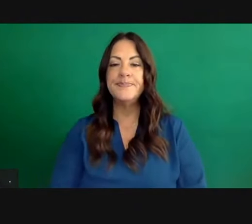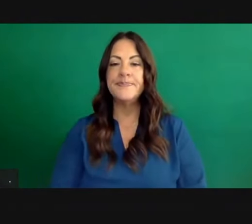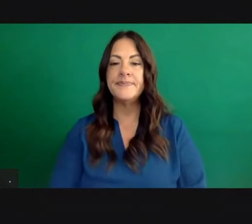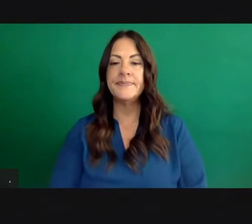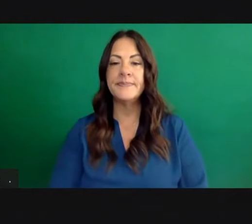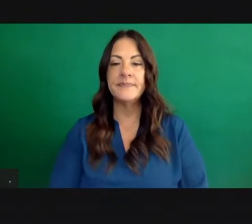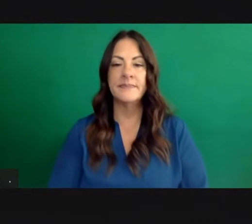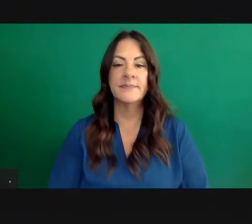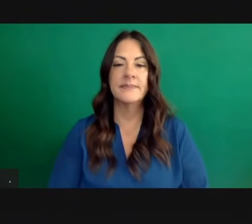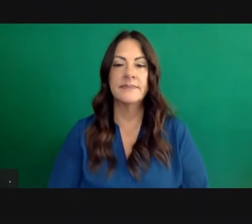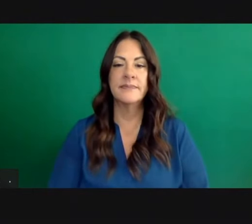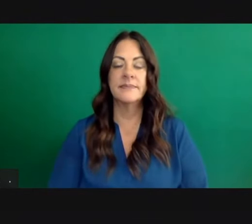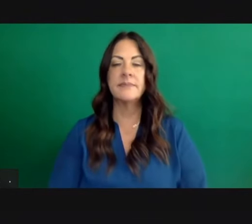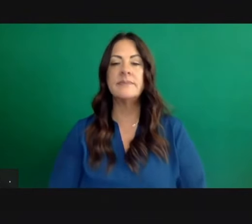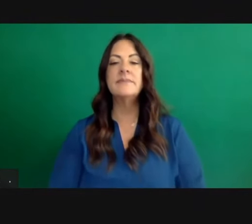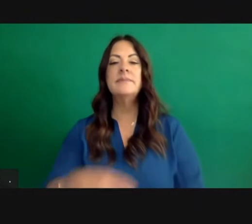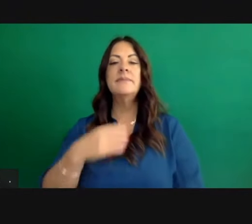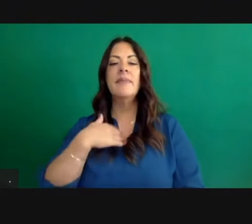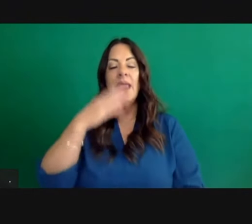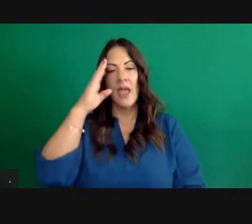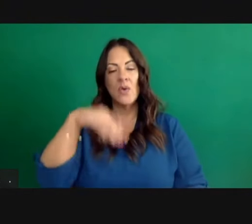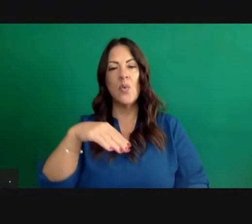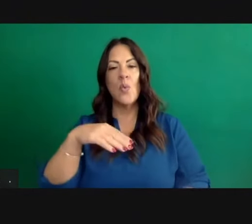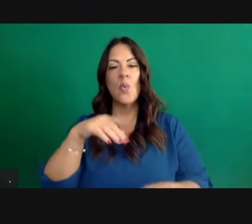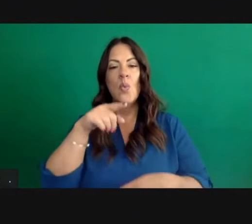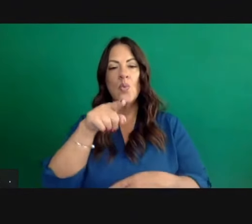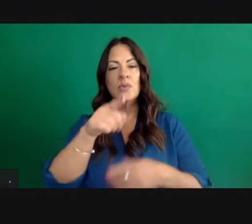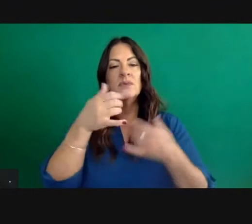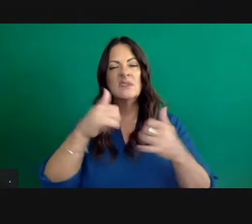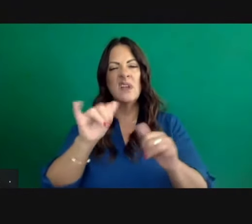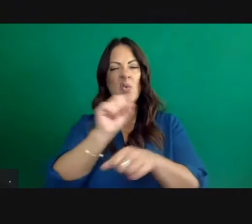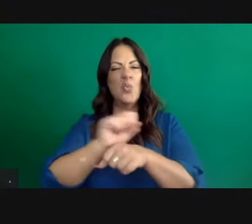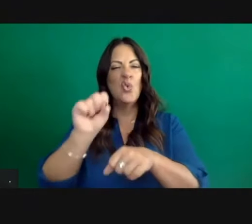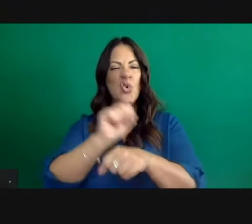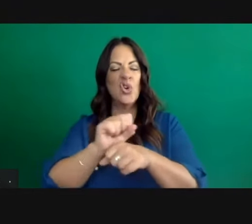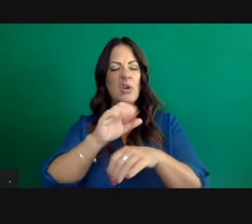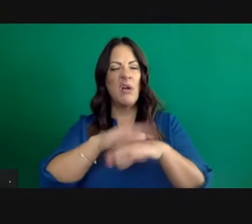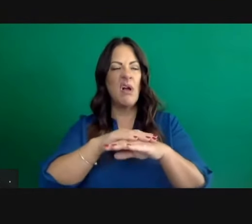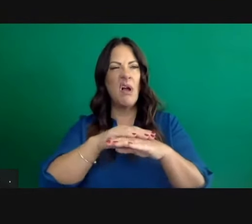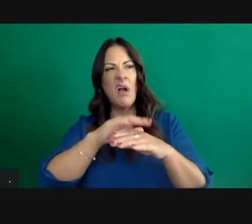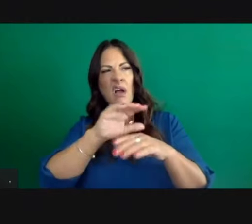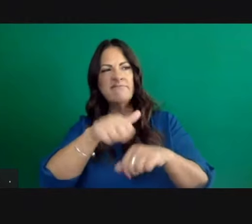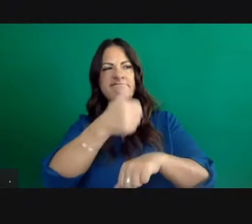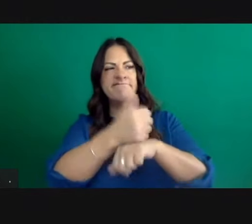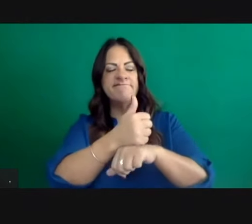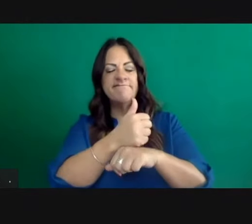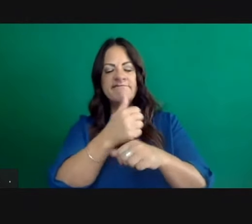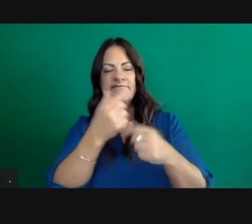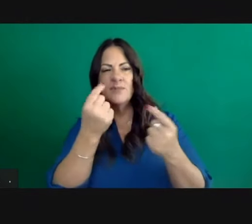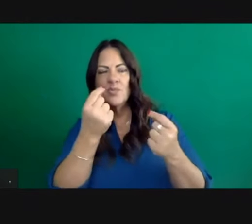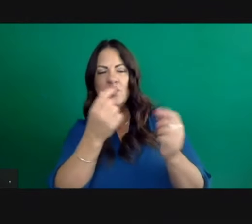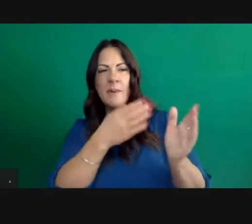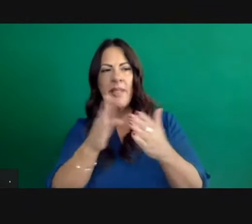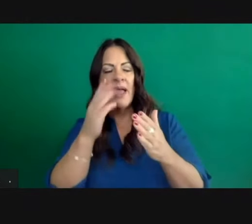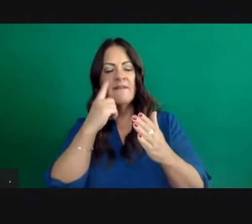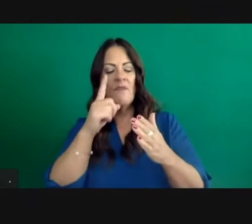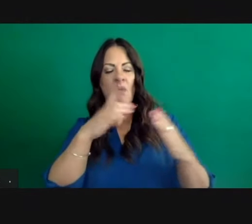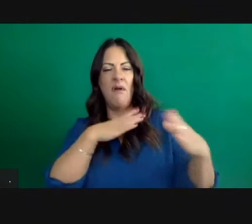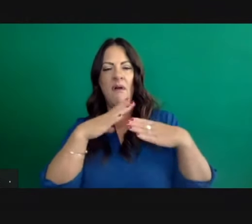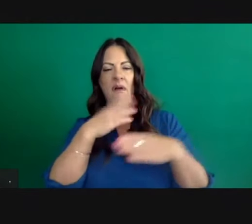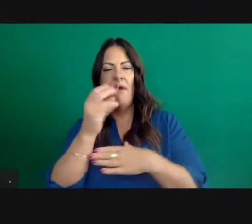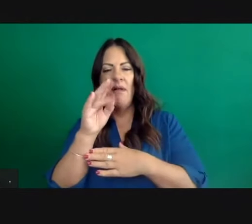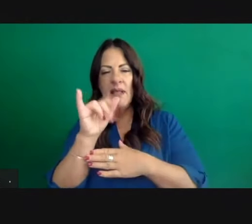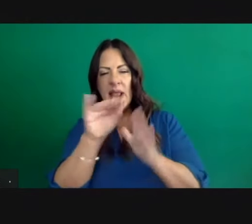I know you're still working on the holiday guidelines, but San Francisco is considering asking for a 2-week quarantine for